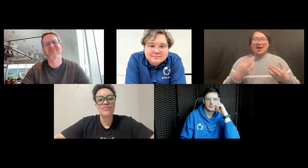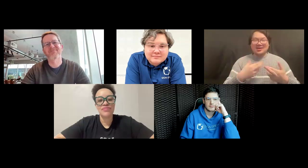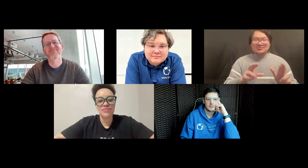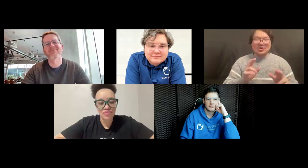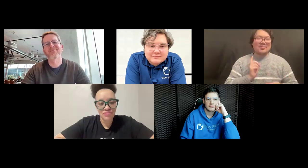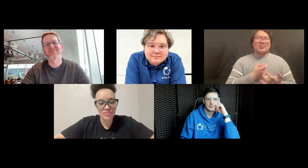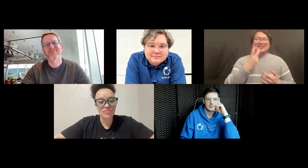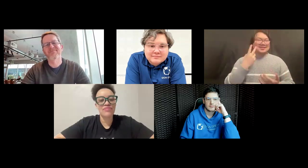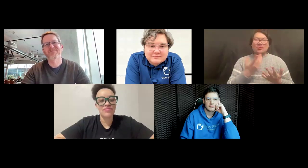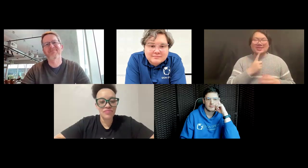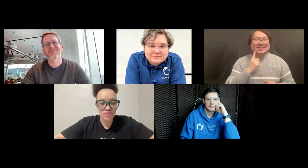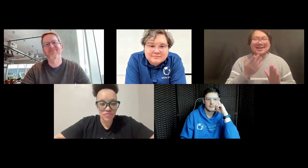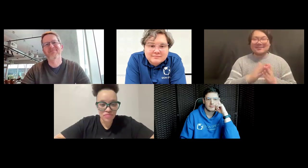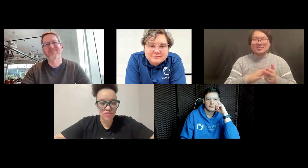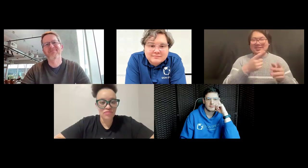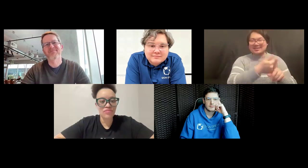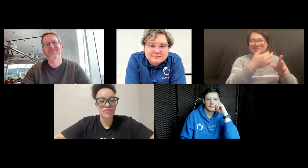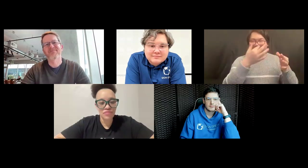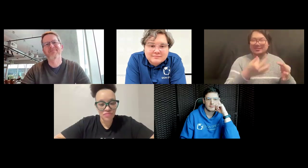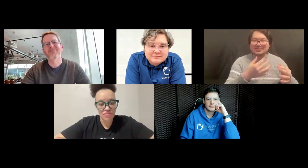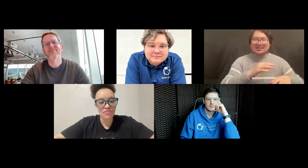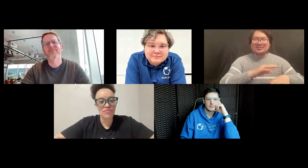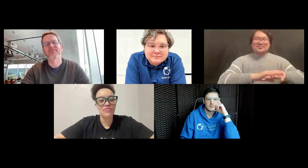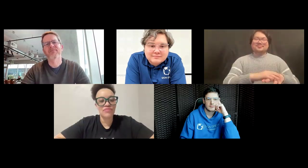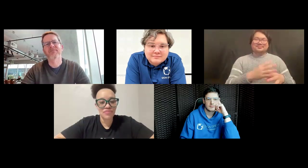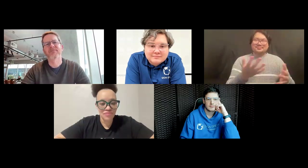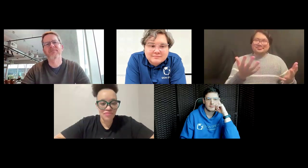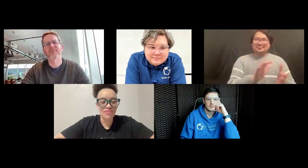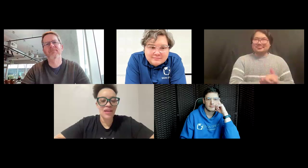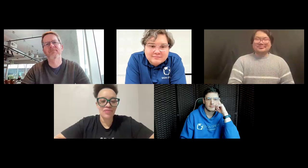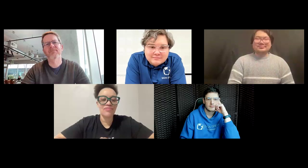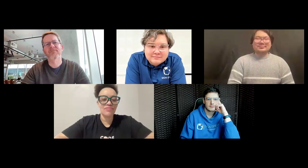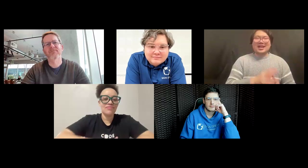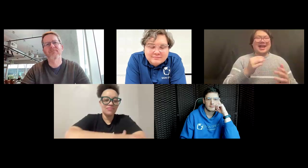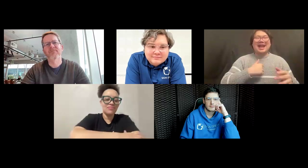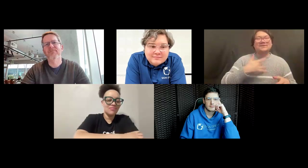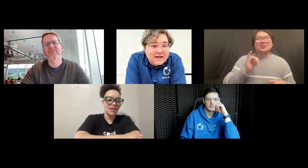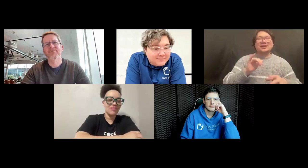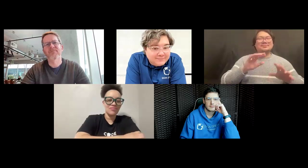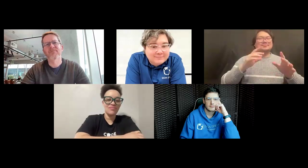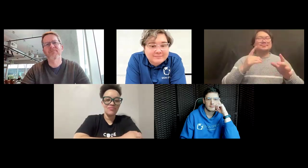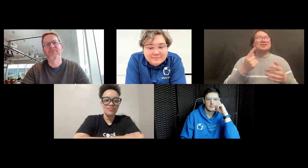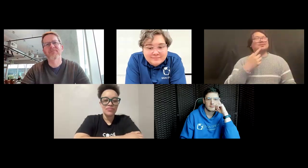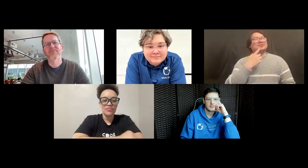race to profit the most. That's not the point of this. There's plenty of room within the industry. Um, and I